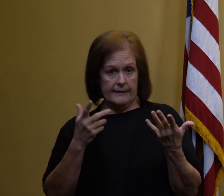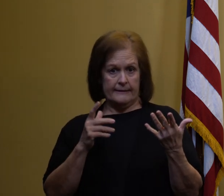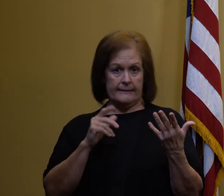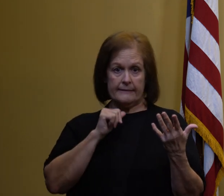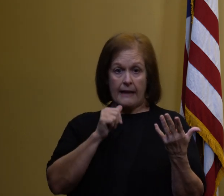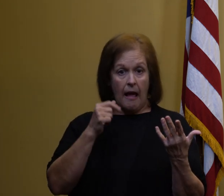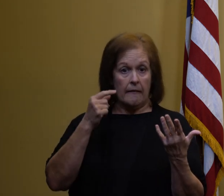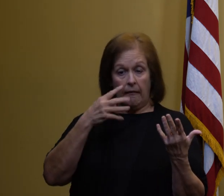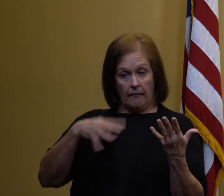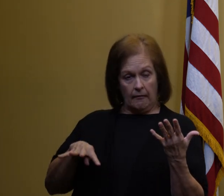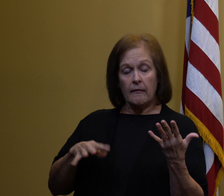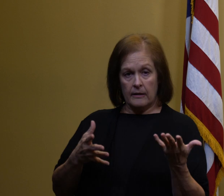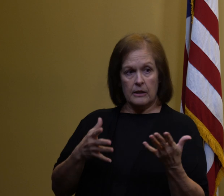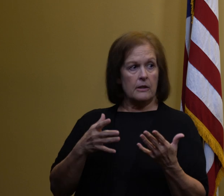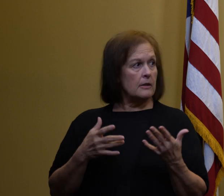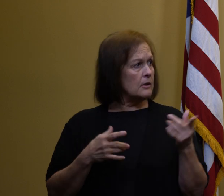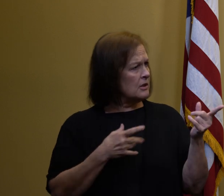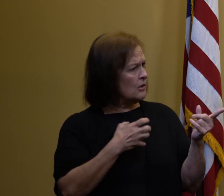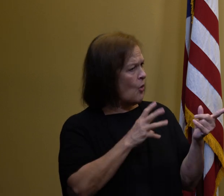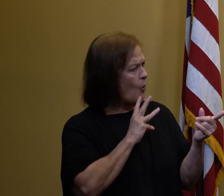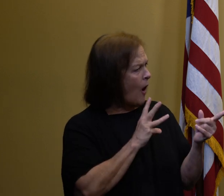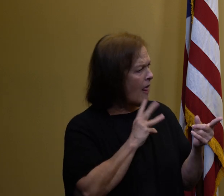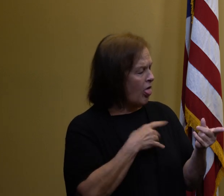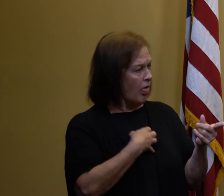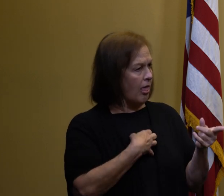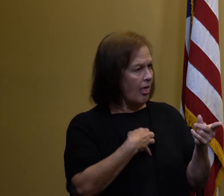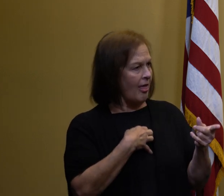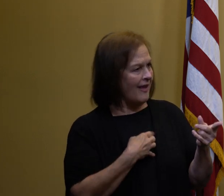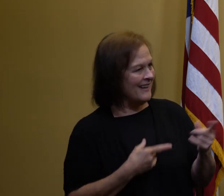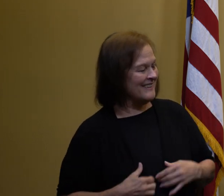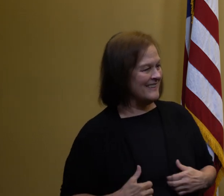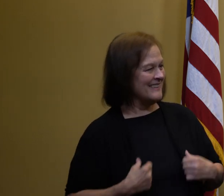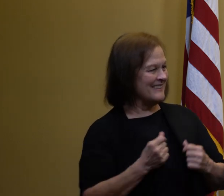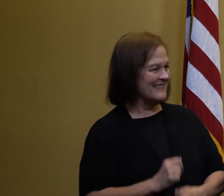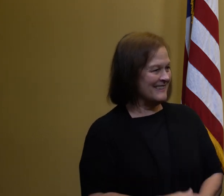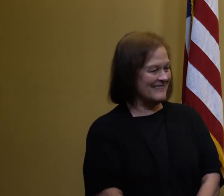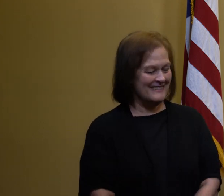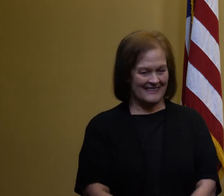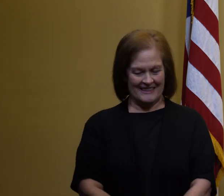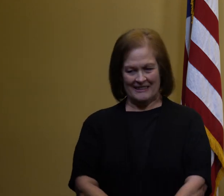at all. You want some water? I got some. Oh, okay.